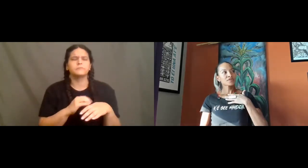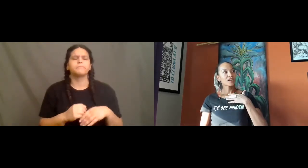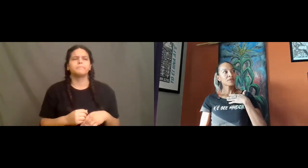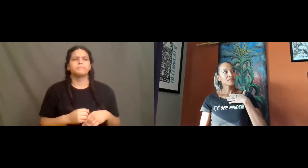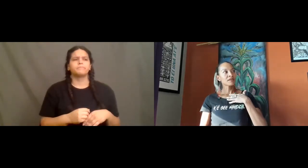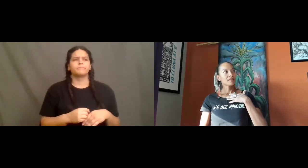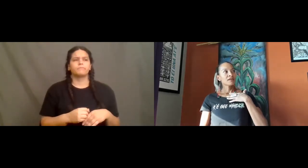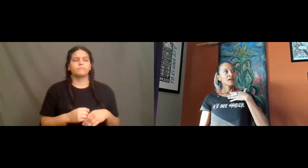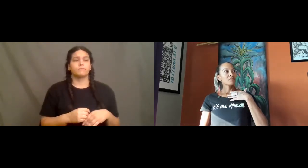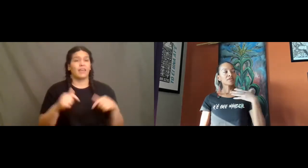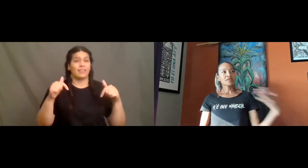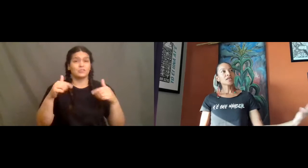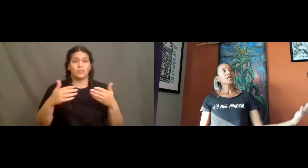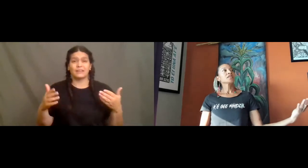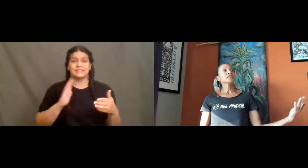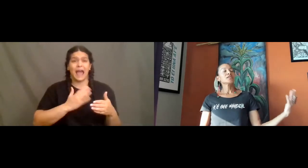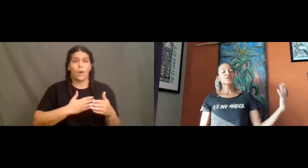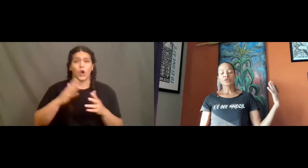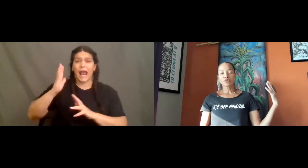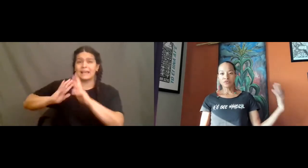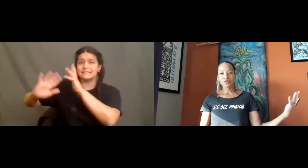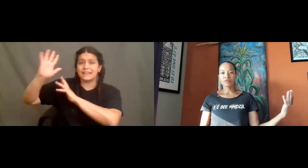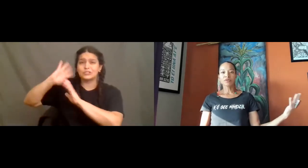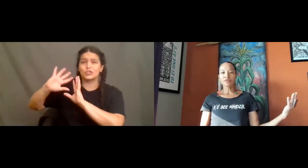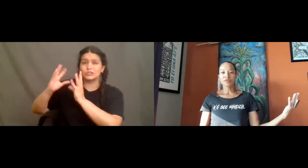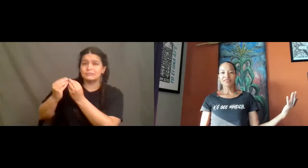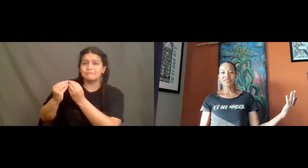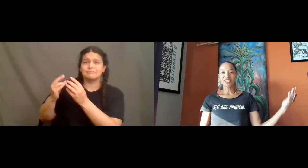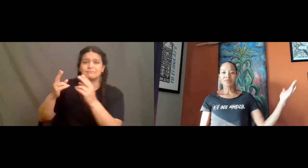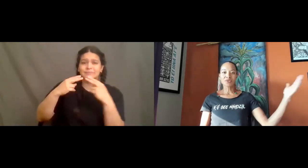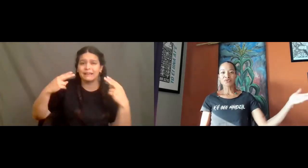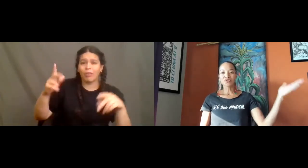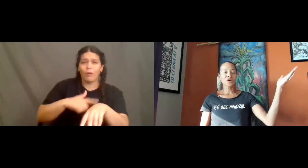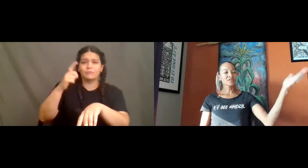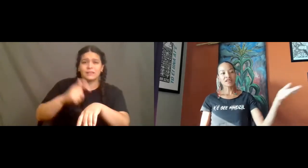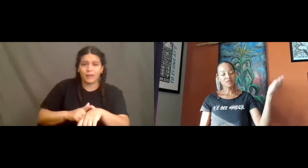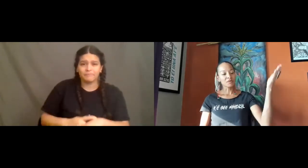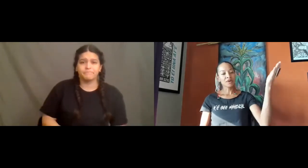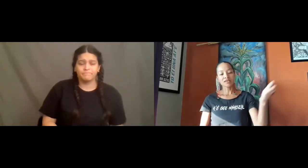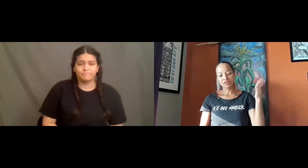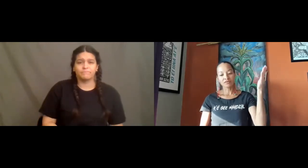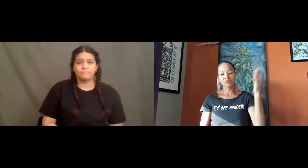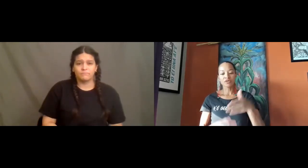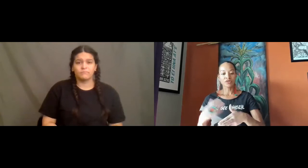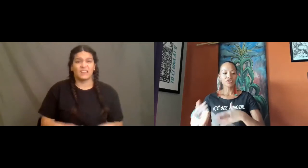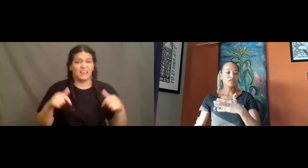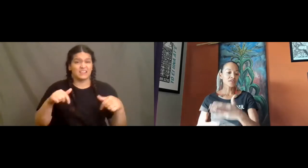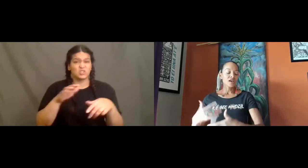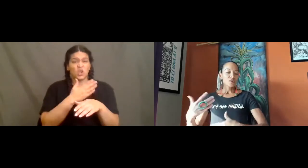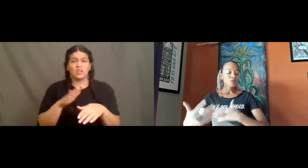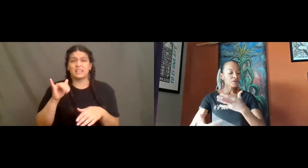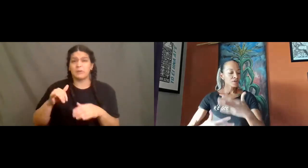ancestors have been singing, you know, for a very, very, very long time. And these are songs that have been passed on from